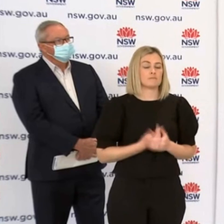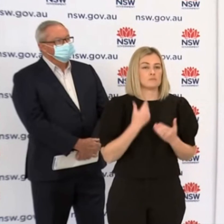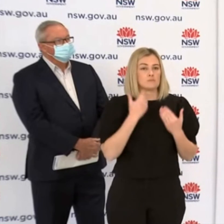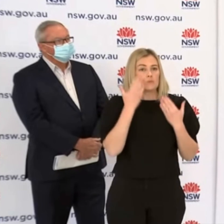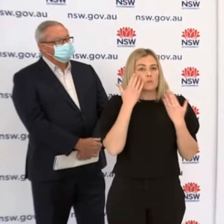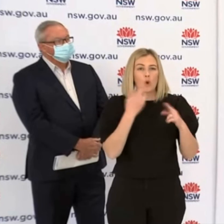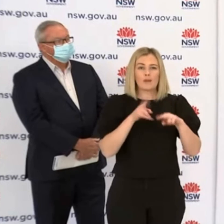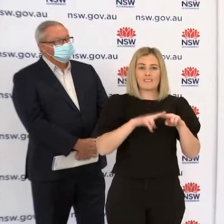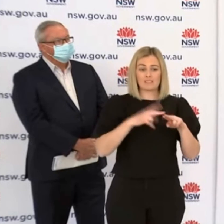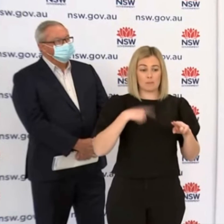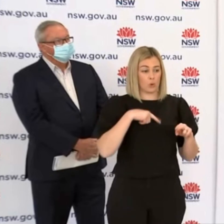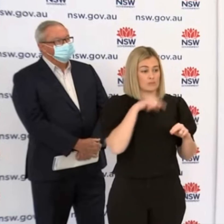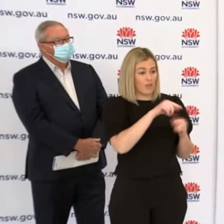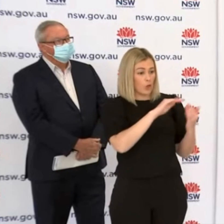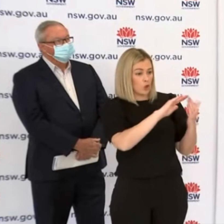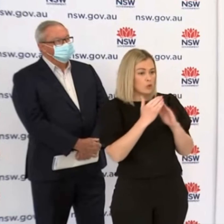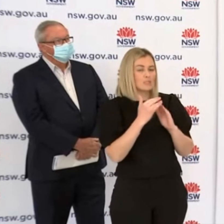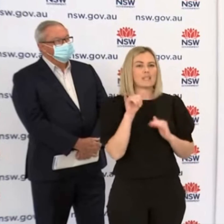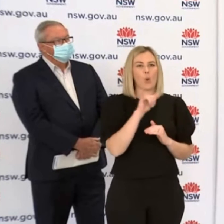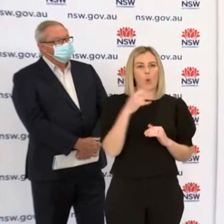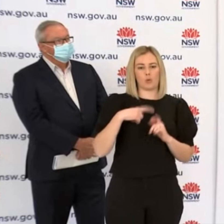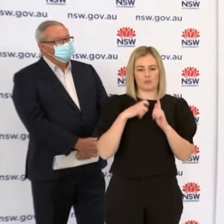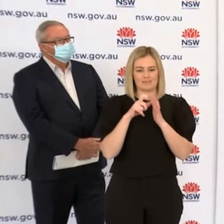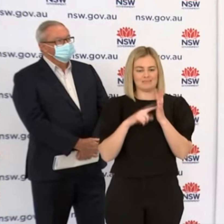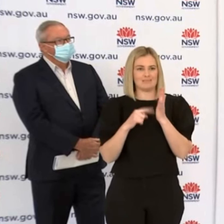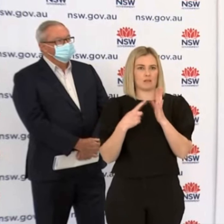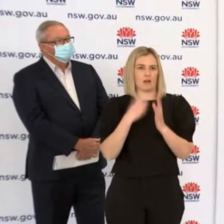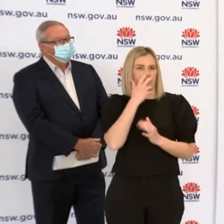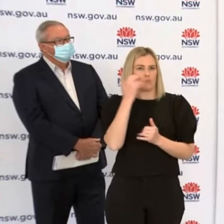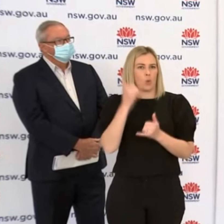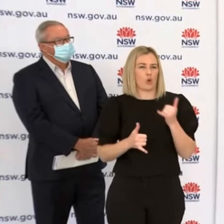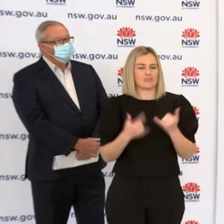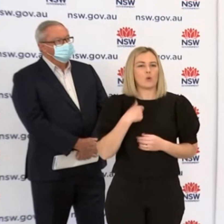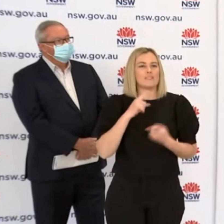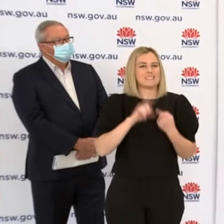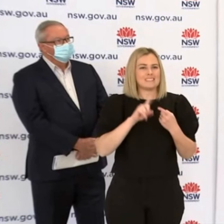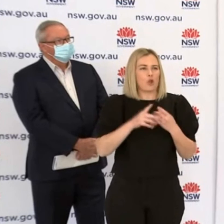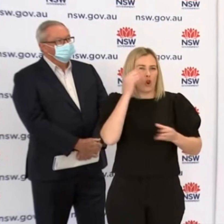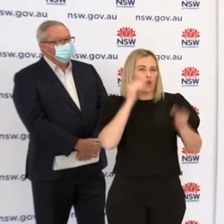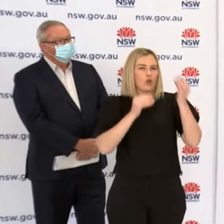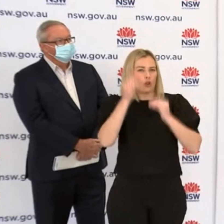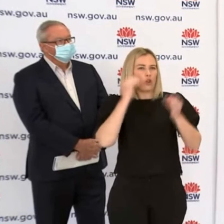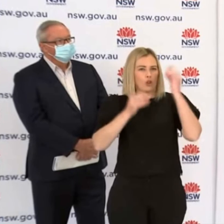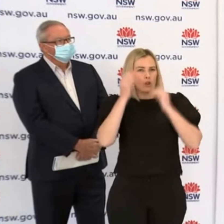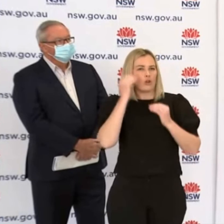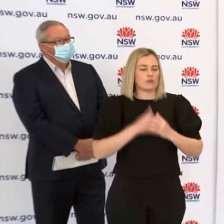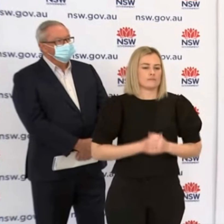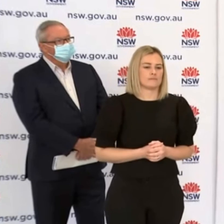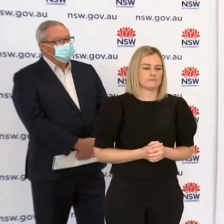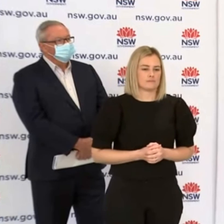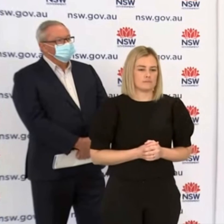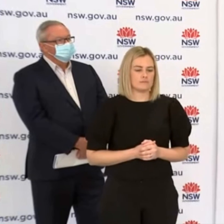particular communities it's in at the moment, it varies. Those factors such as the community affected, the